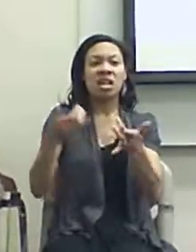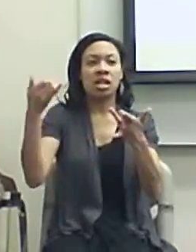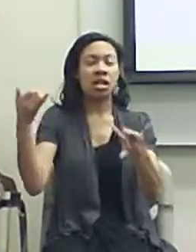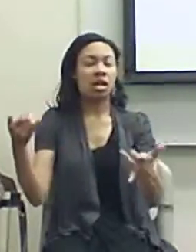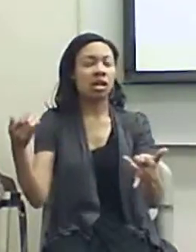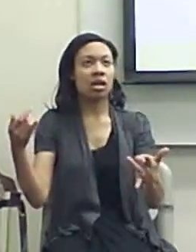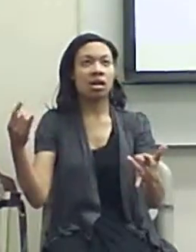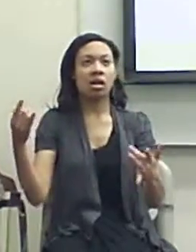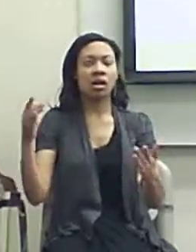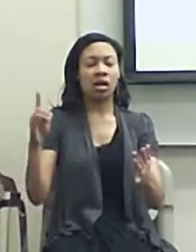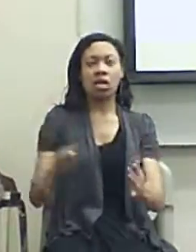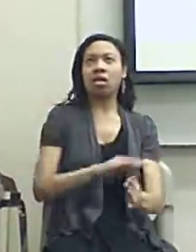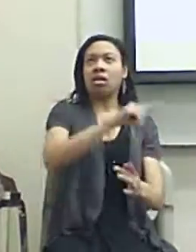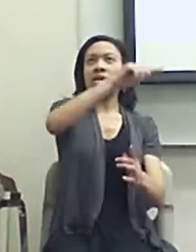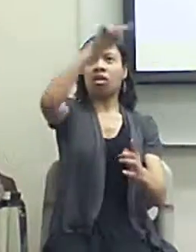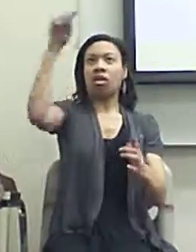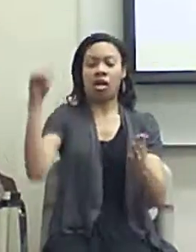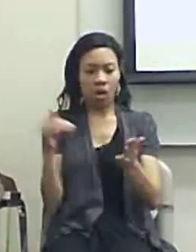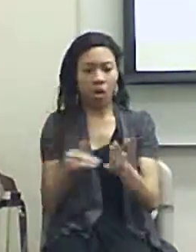so many times, she's probably put on about 100 pounds.